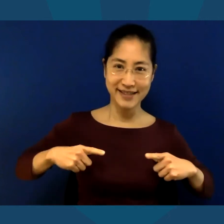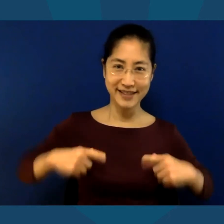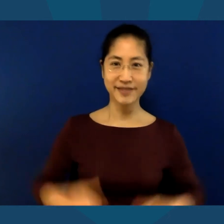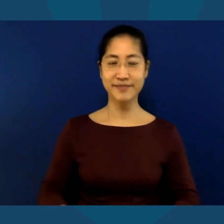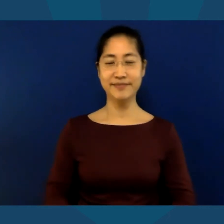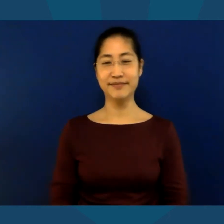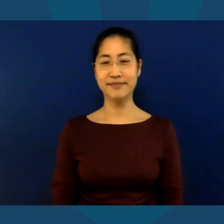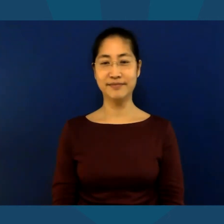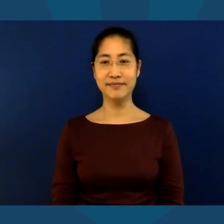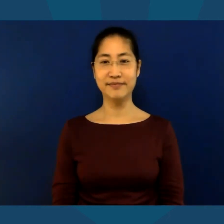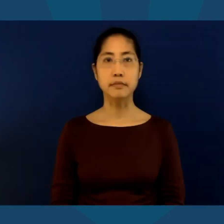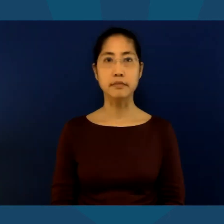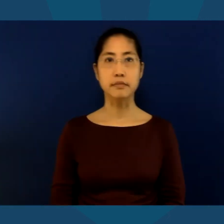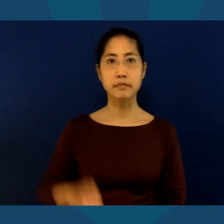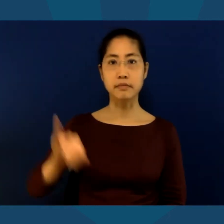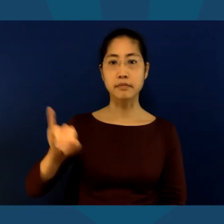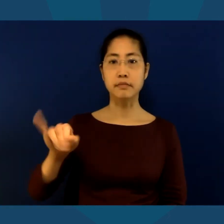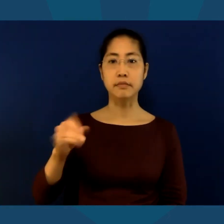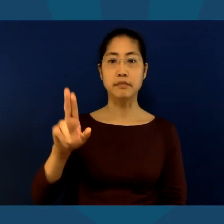work, and retire.